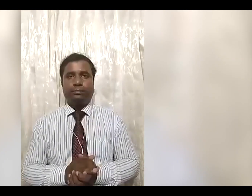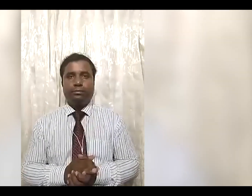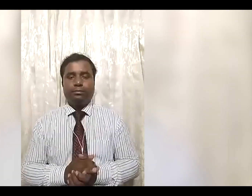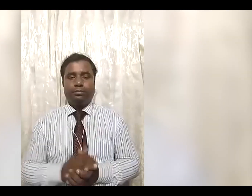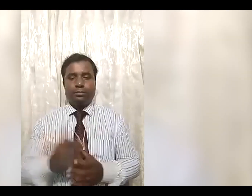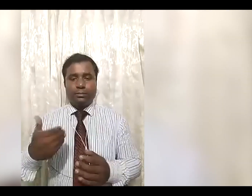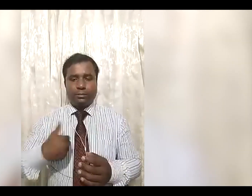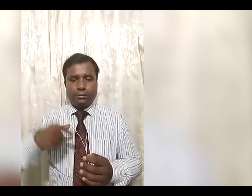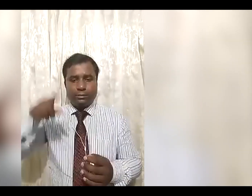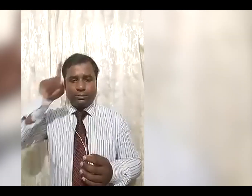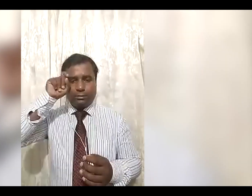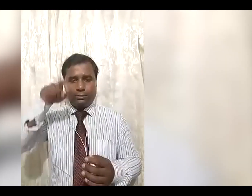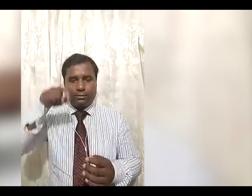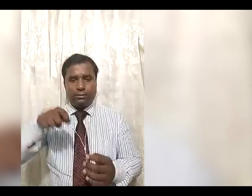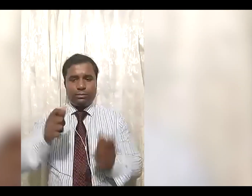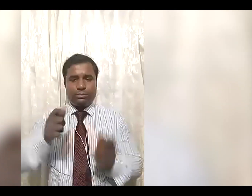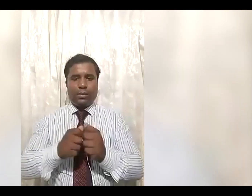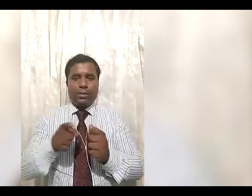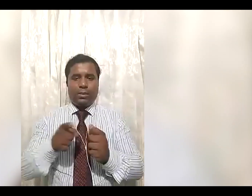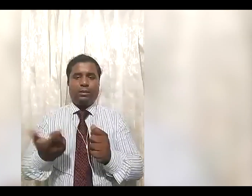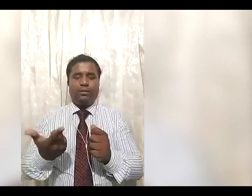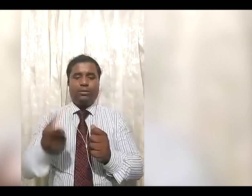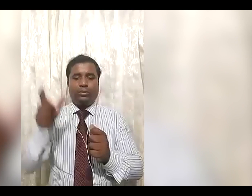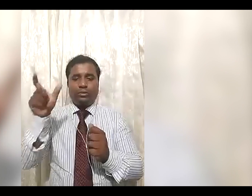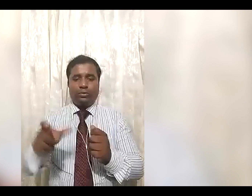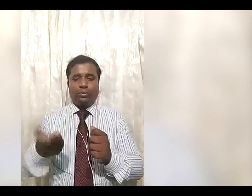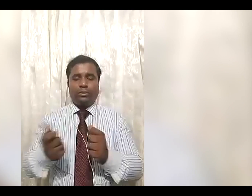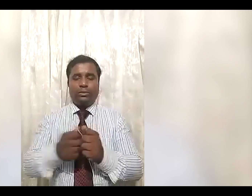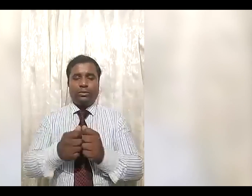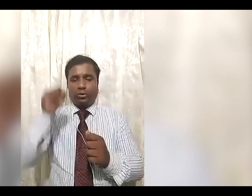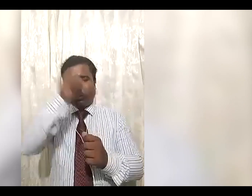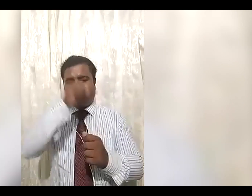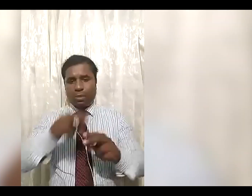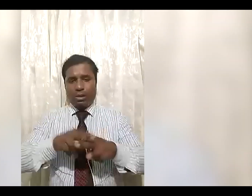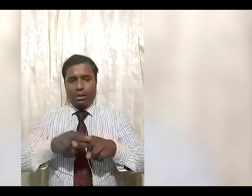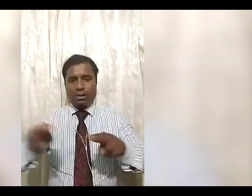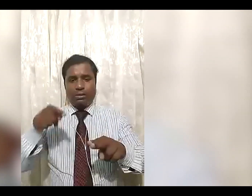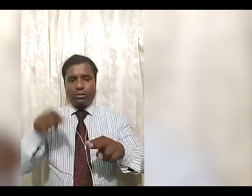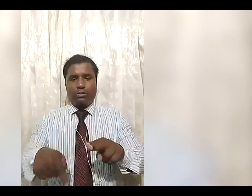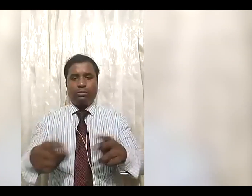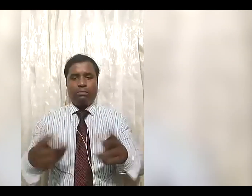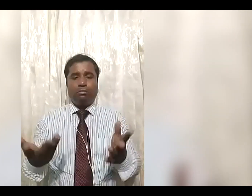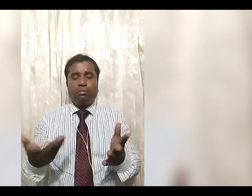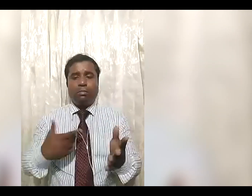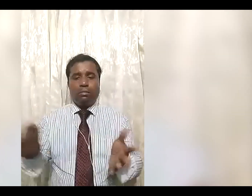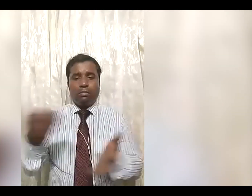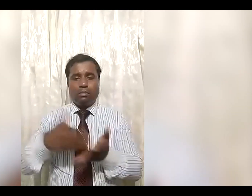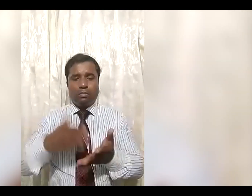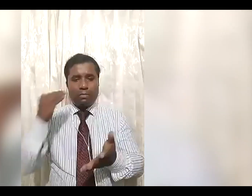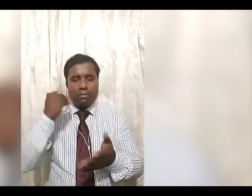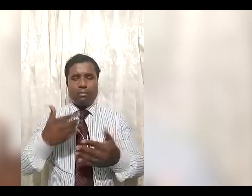raise our voices every sphere of our society where disabled people faces any